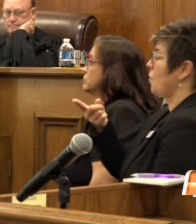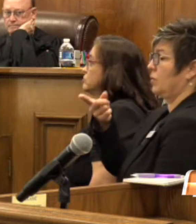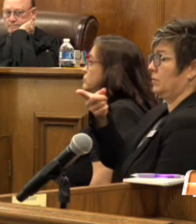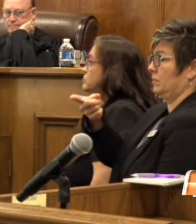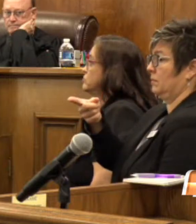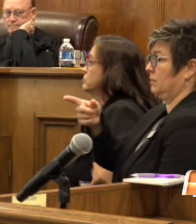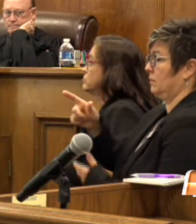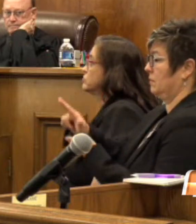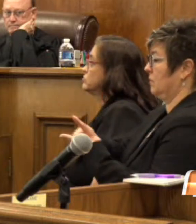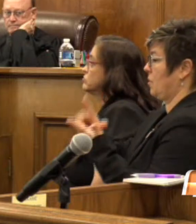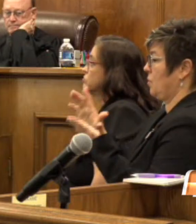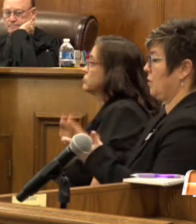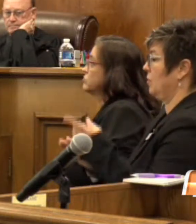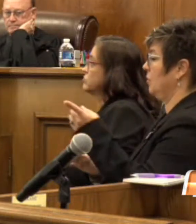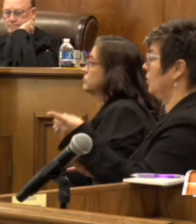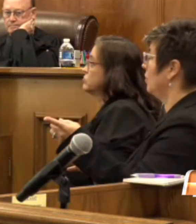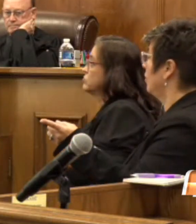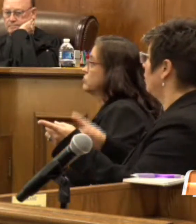Did I understand you correctly?